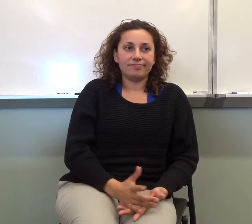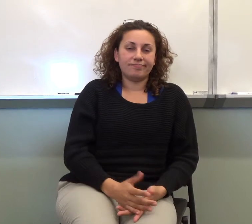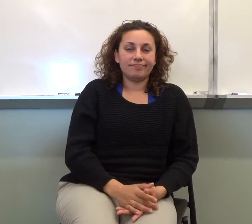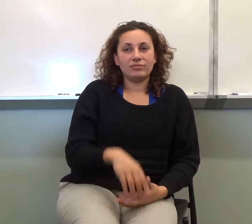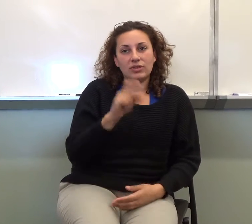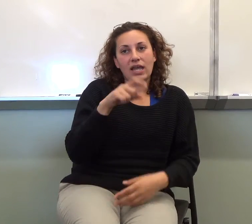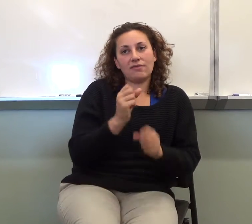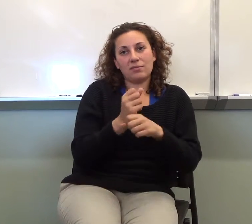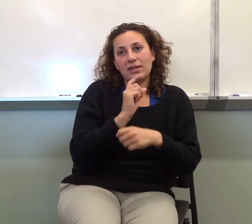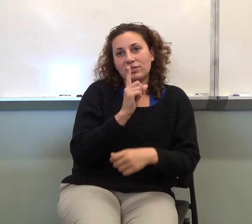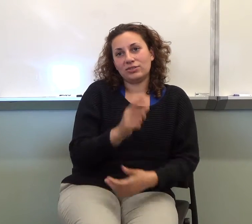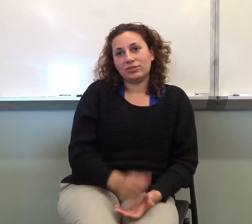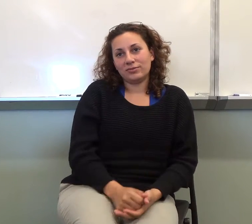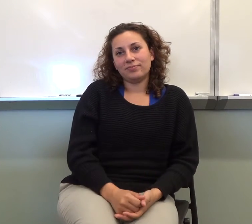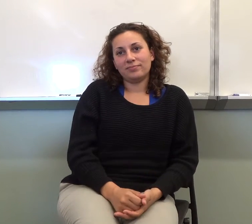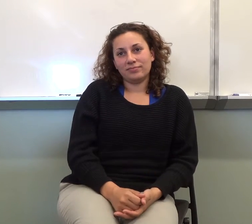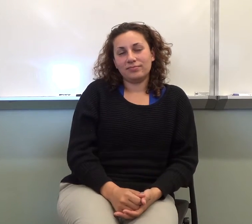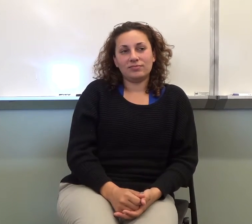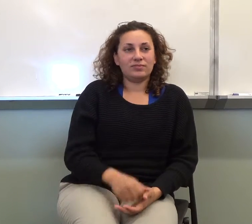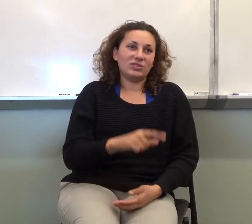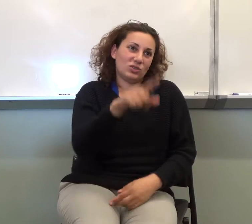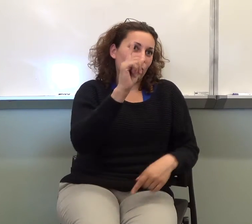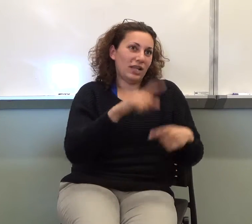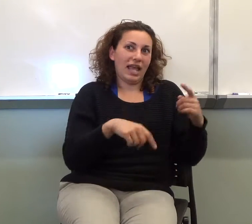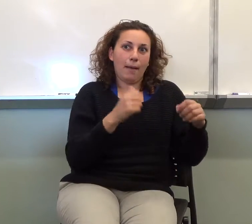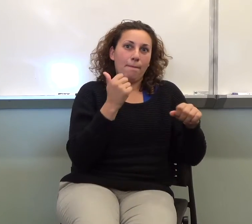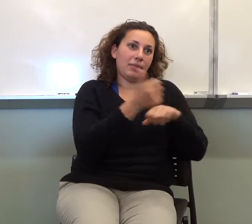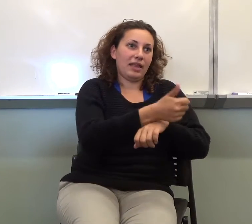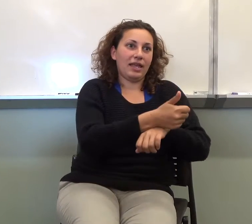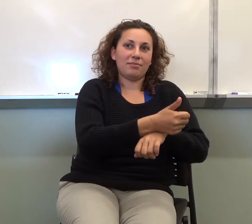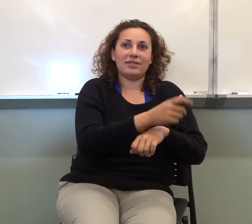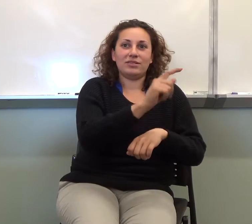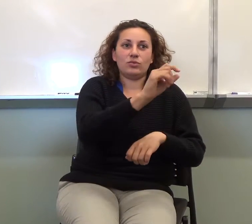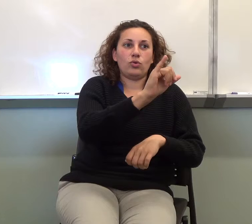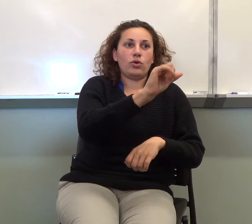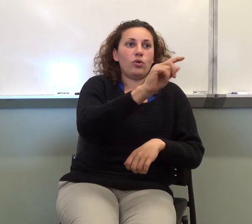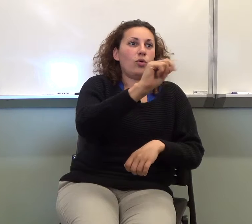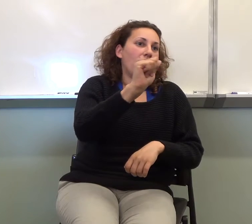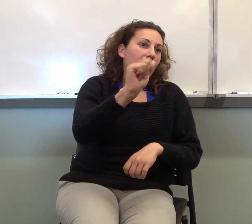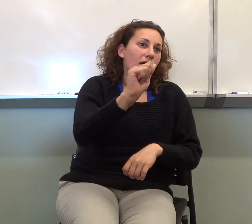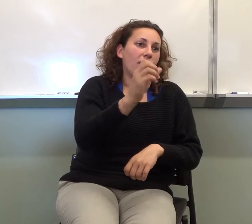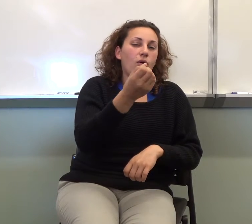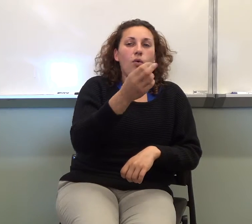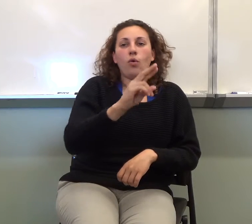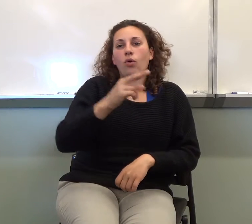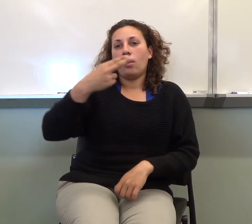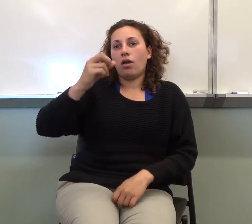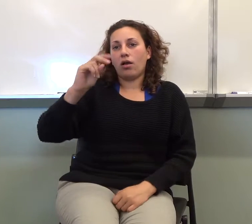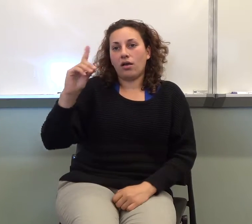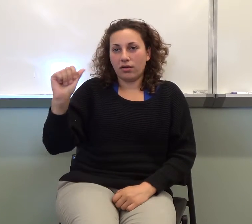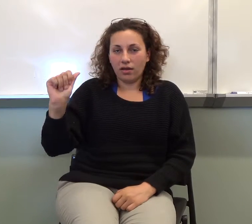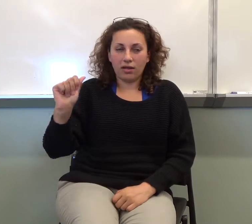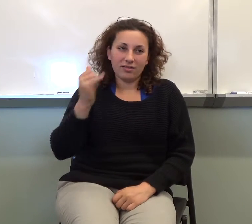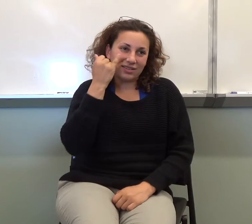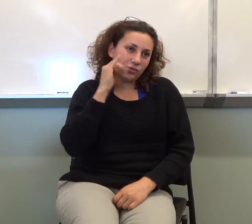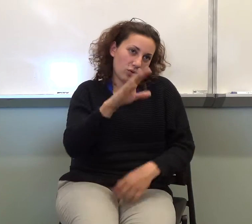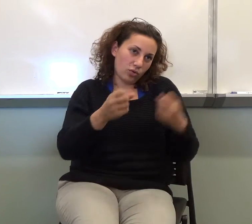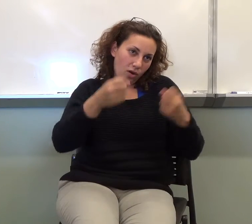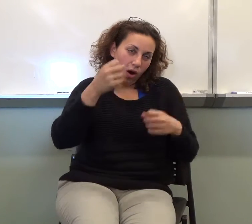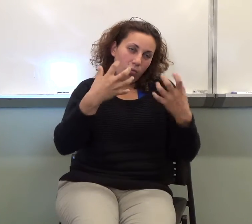And you know, you can't blame Toyota or Honda or people like that. It's someone else who's manufacturing that. And you know what happened a few years ago